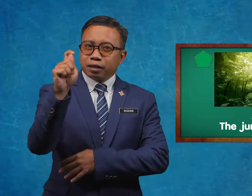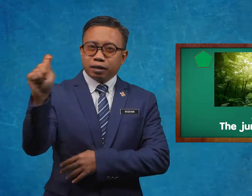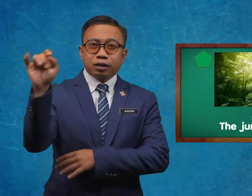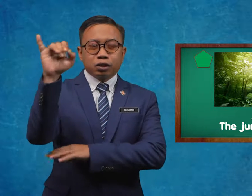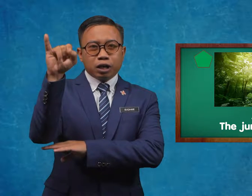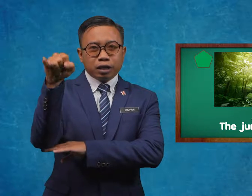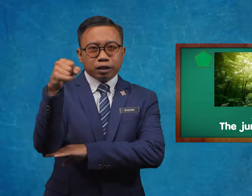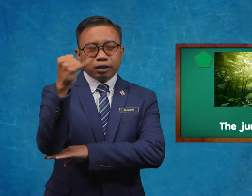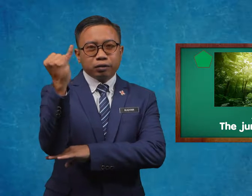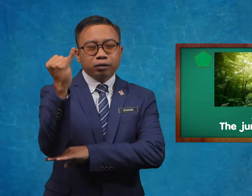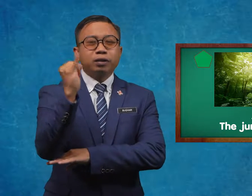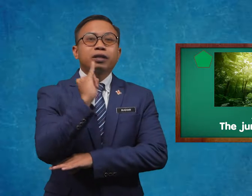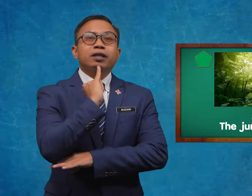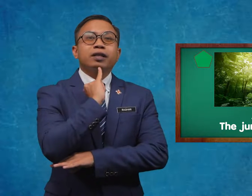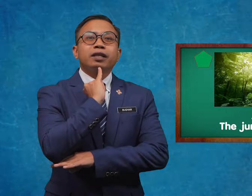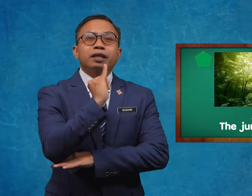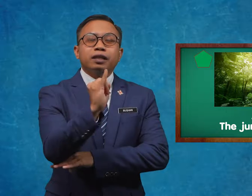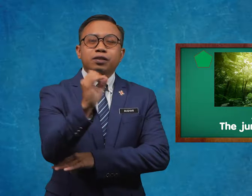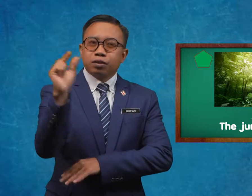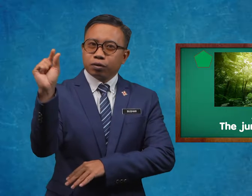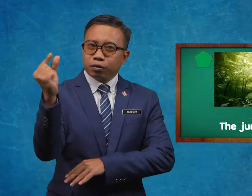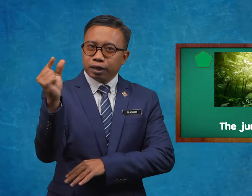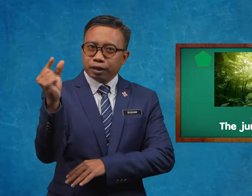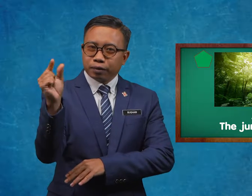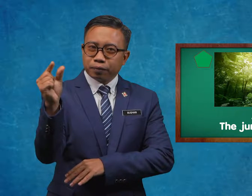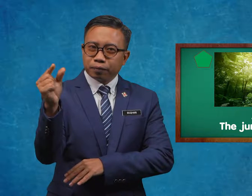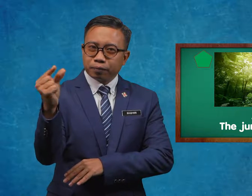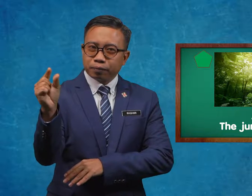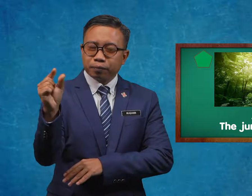The jungle is green.